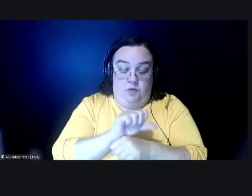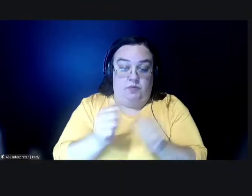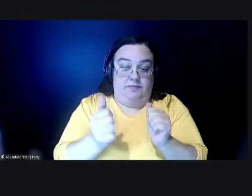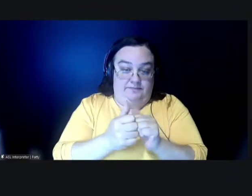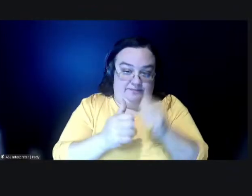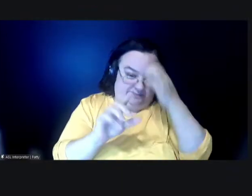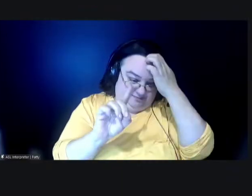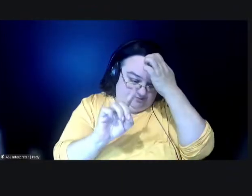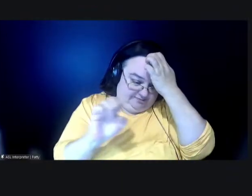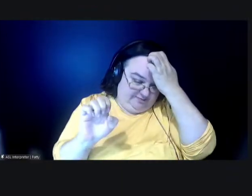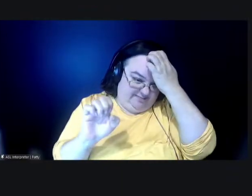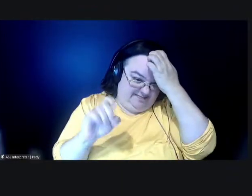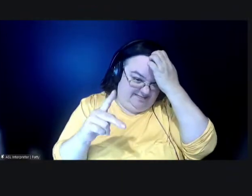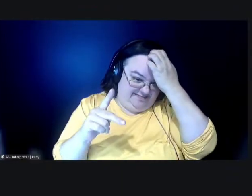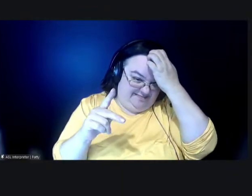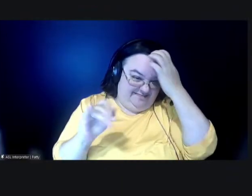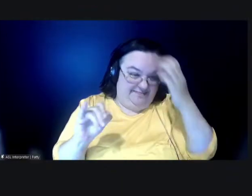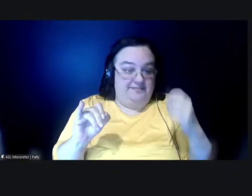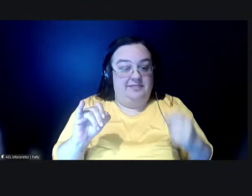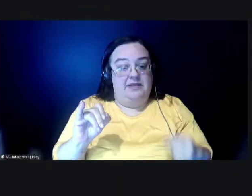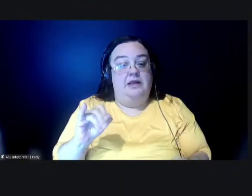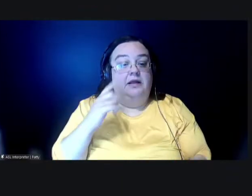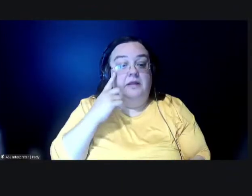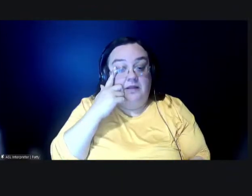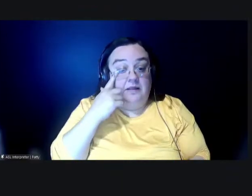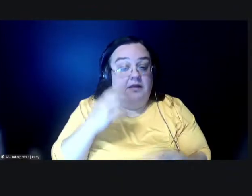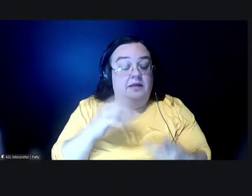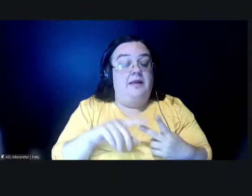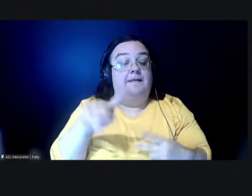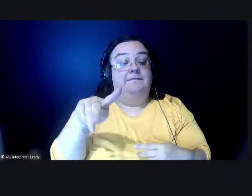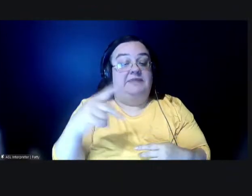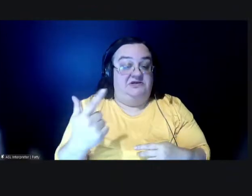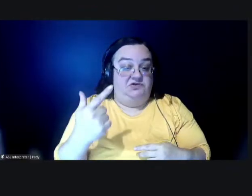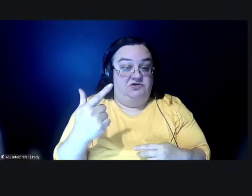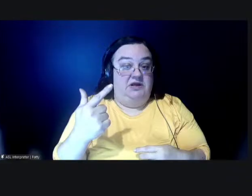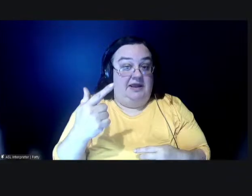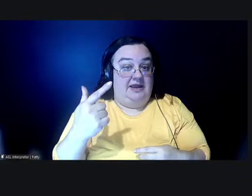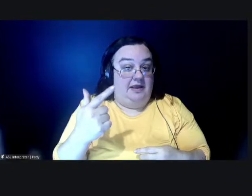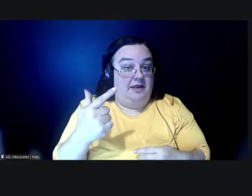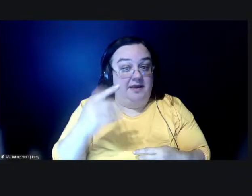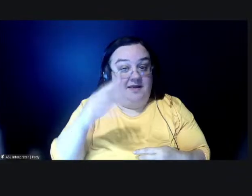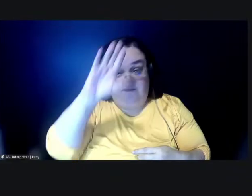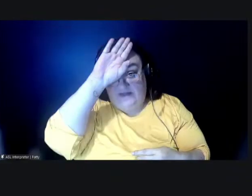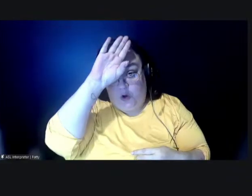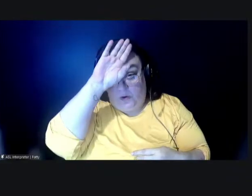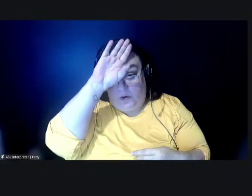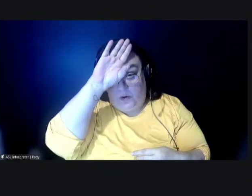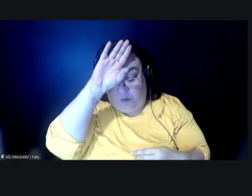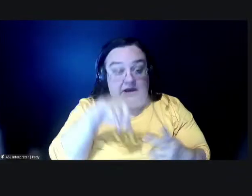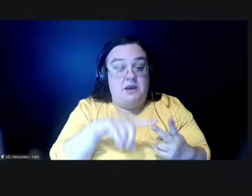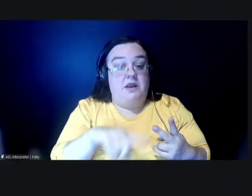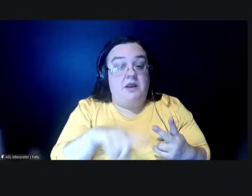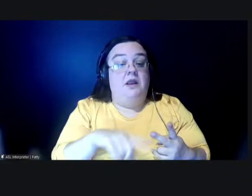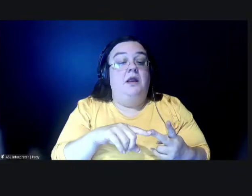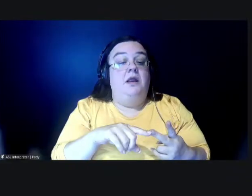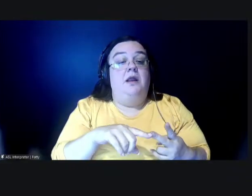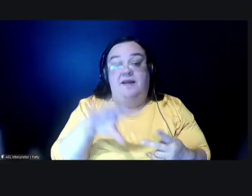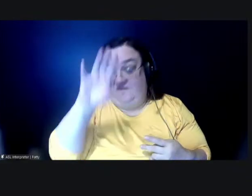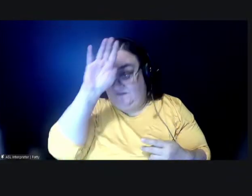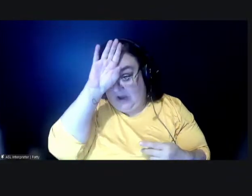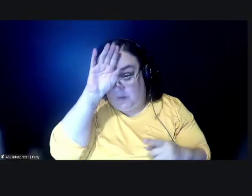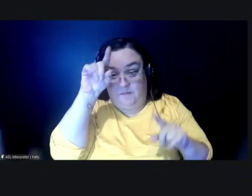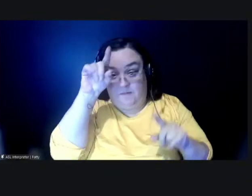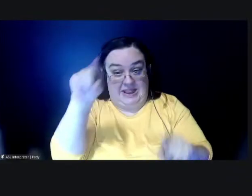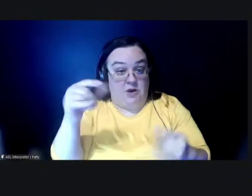DPI and Prince George's County Fire Department. The fire department was there today,